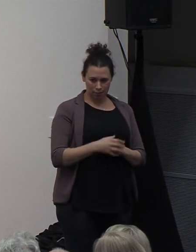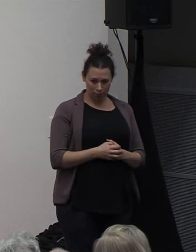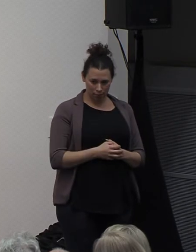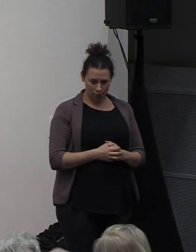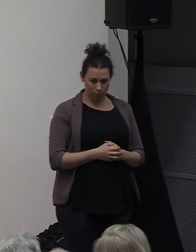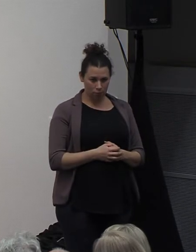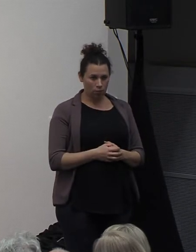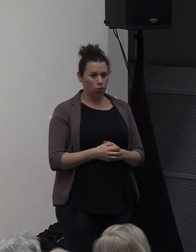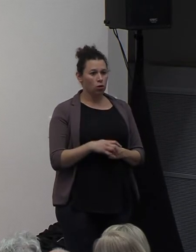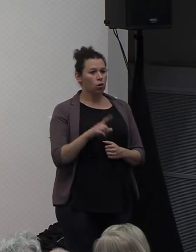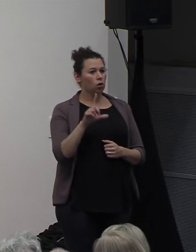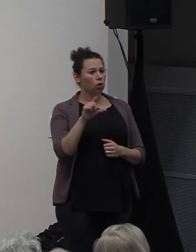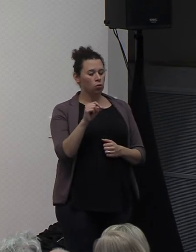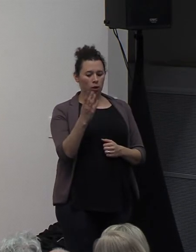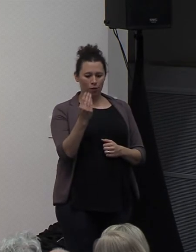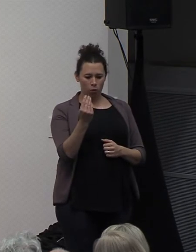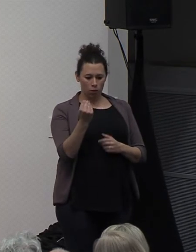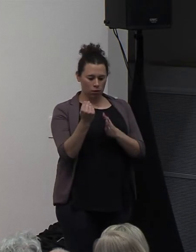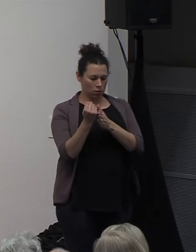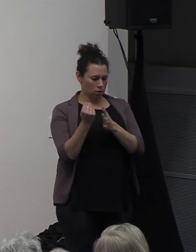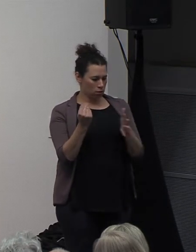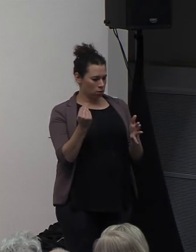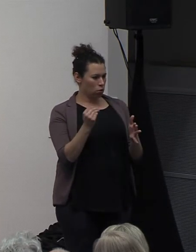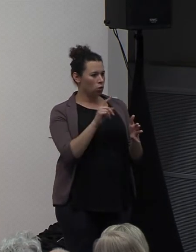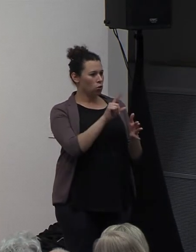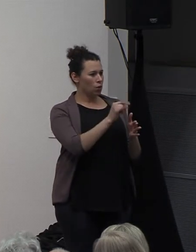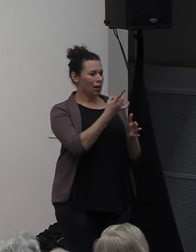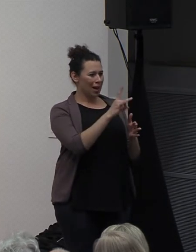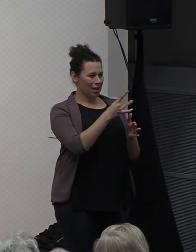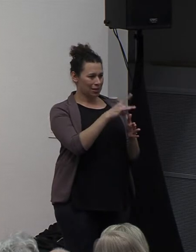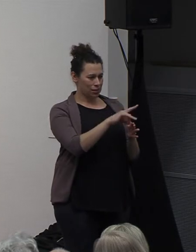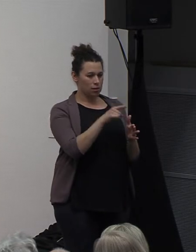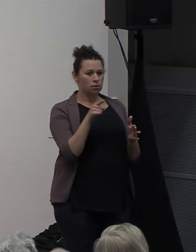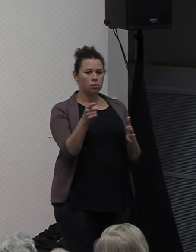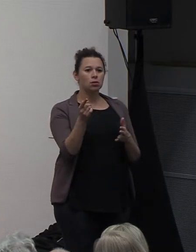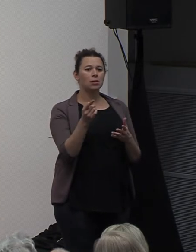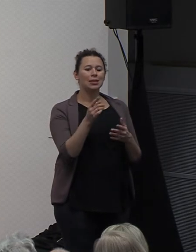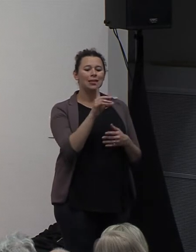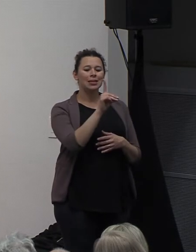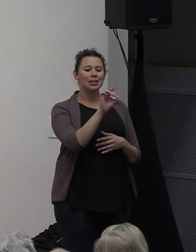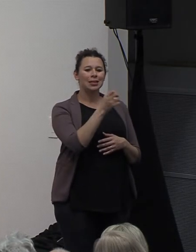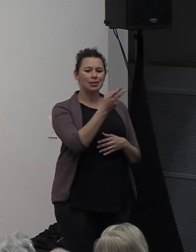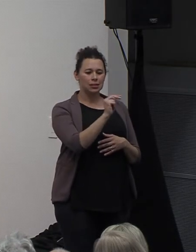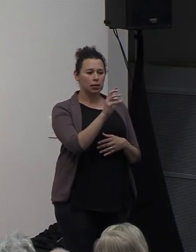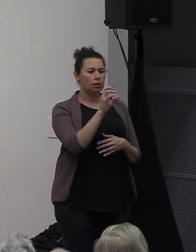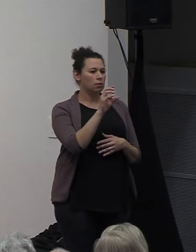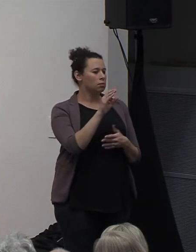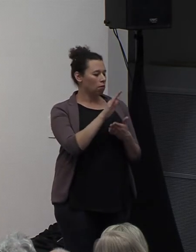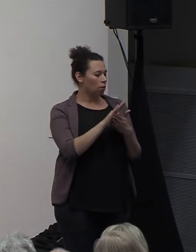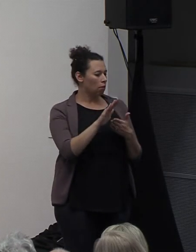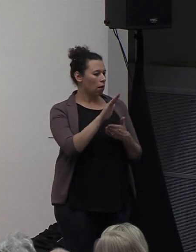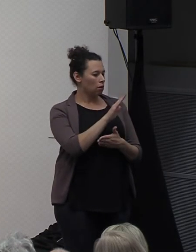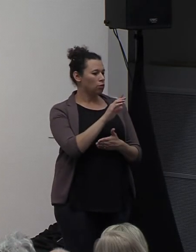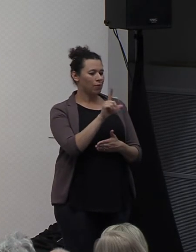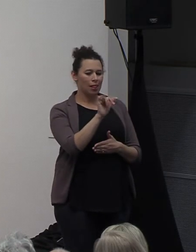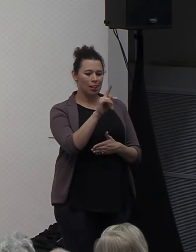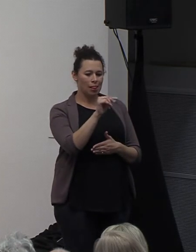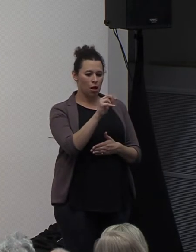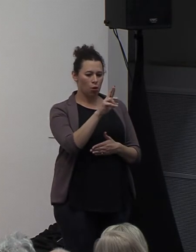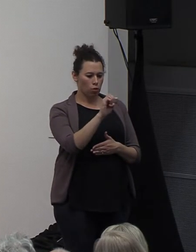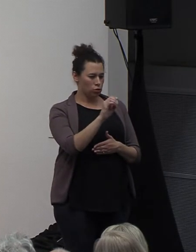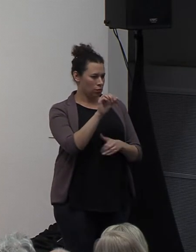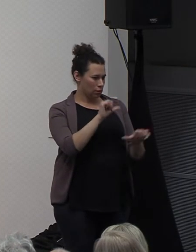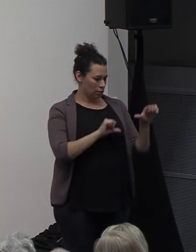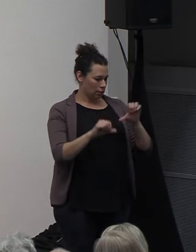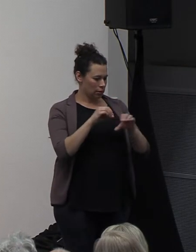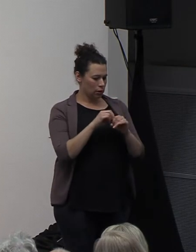From 2014 to 2018, he served as dean of the College of Literature, Science, and the Arts at the University